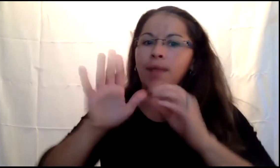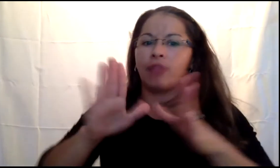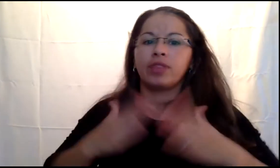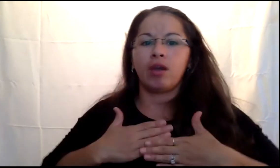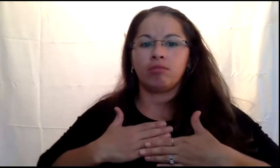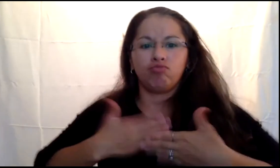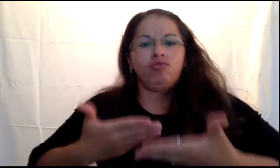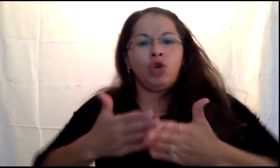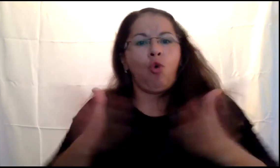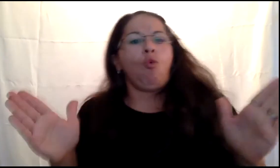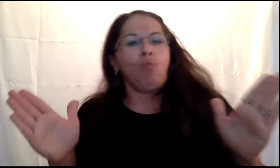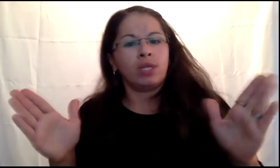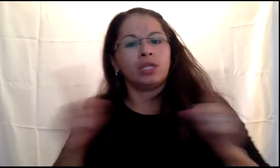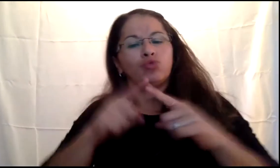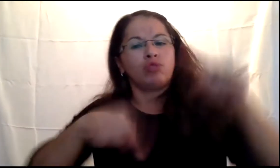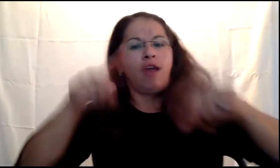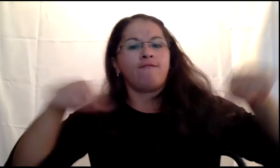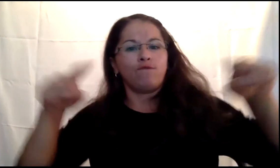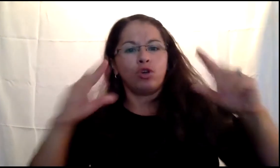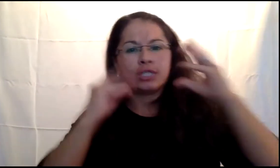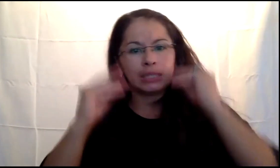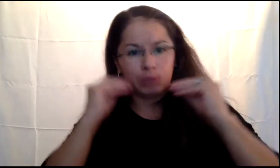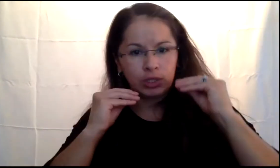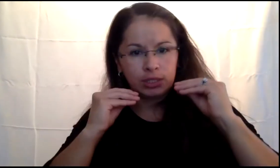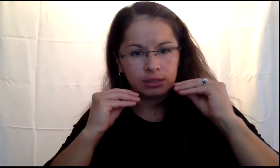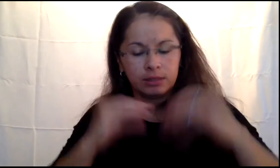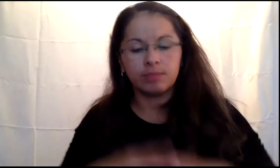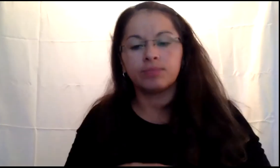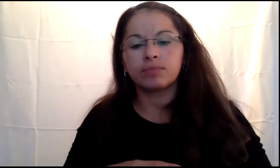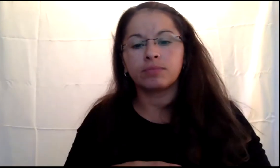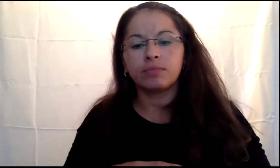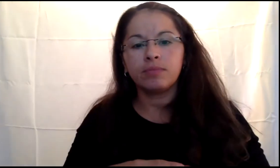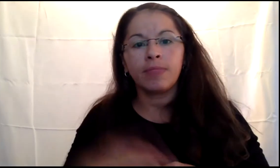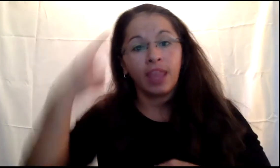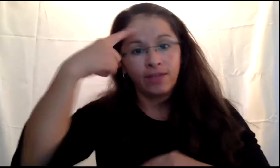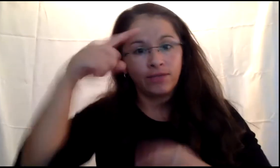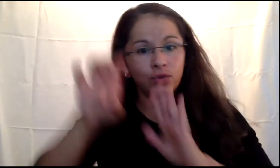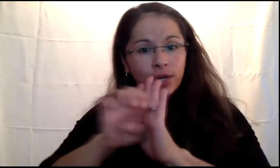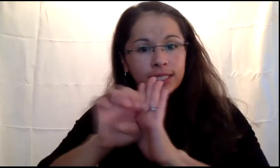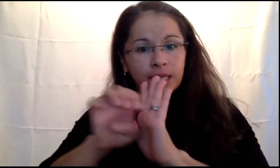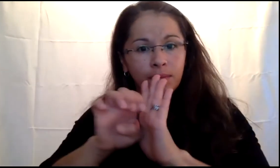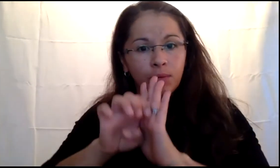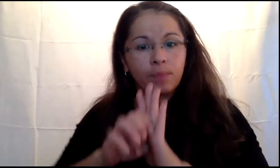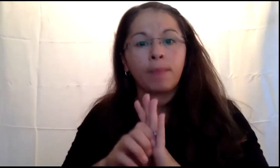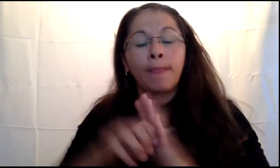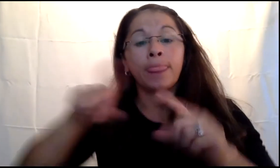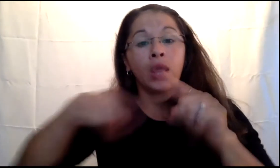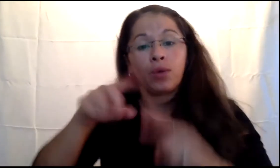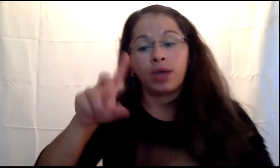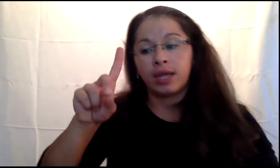experiences. And I think, for example, when the DACA rescission